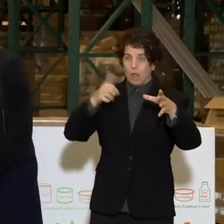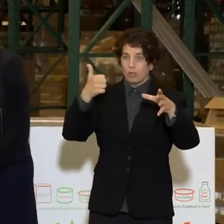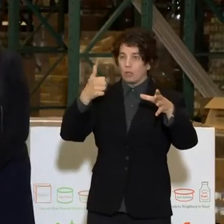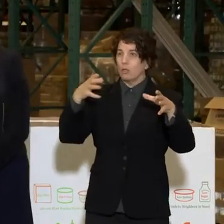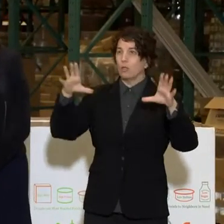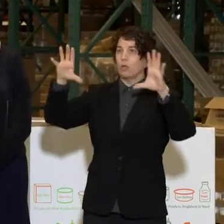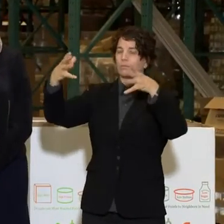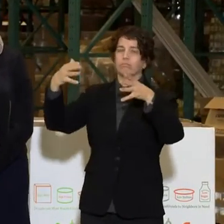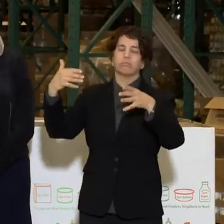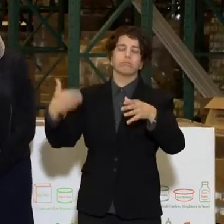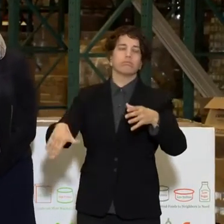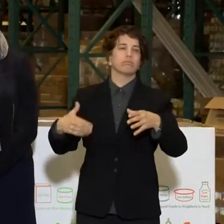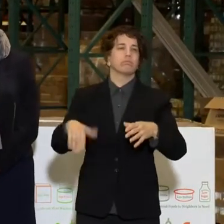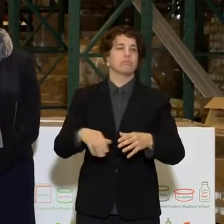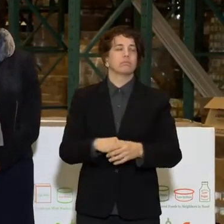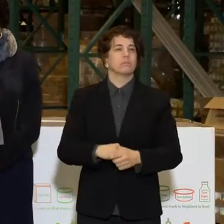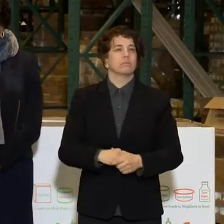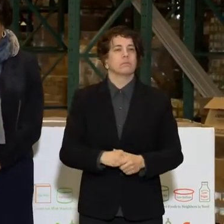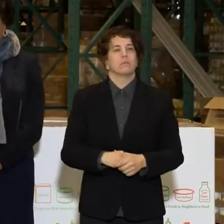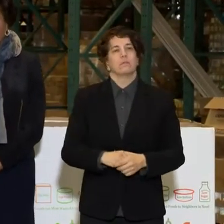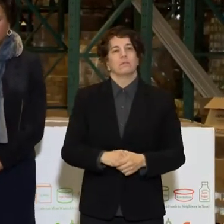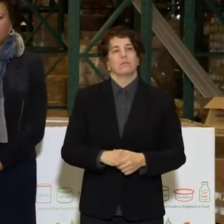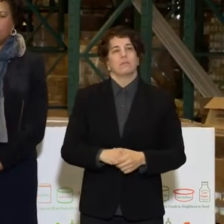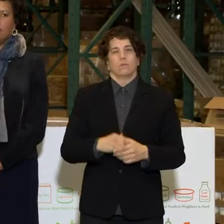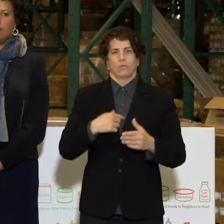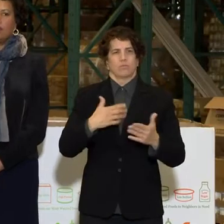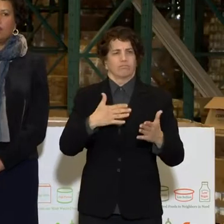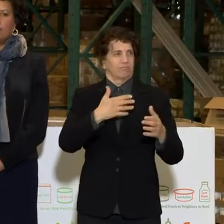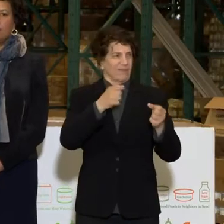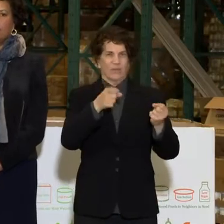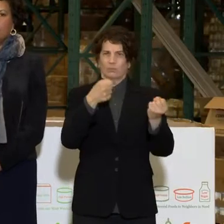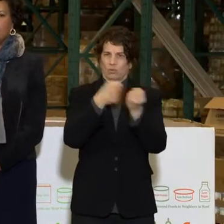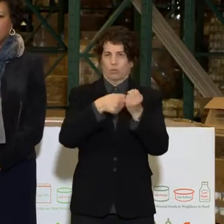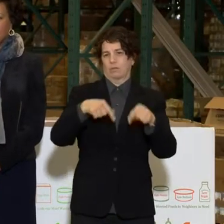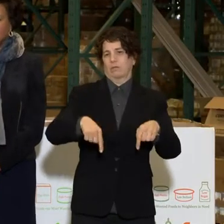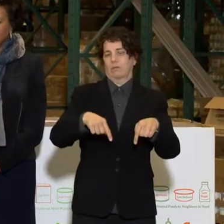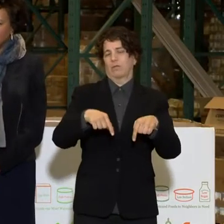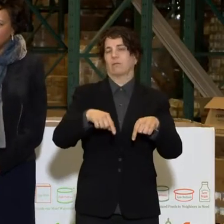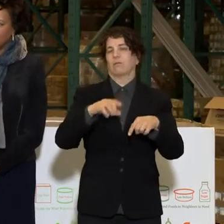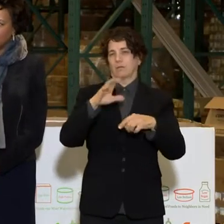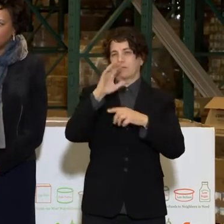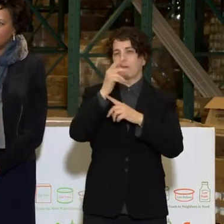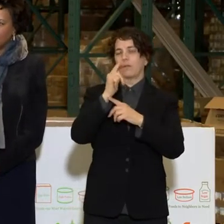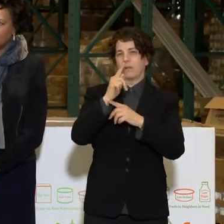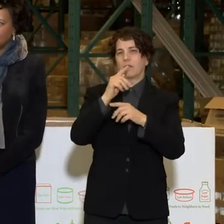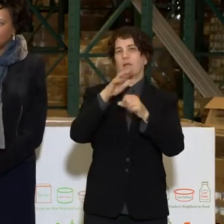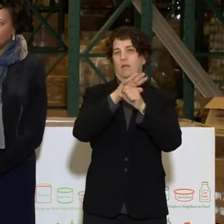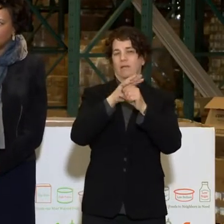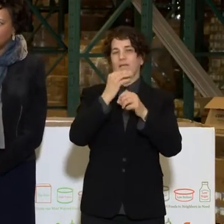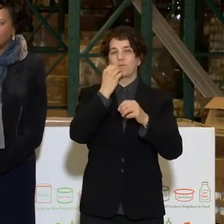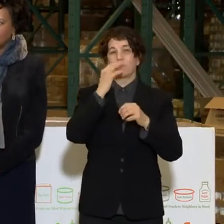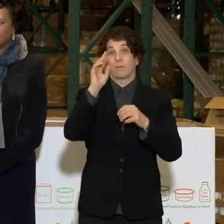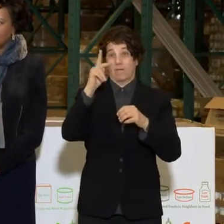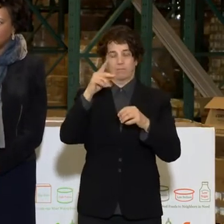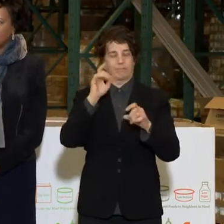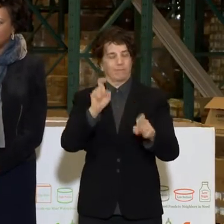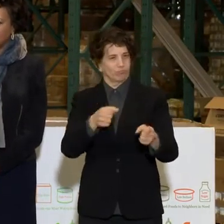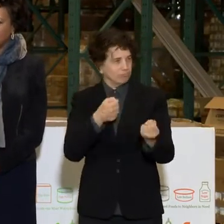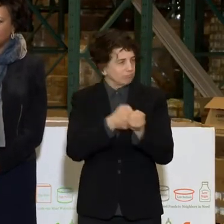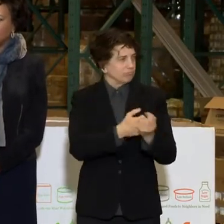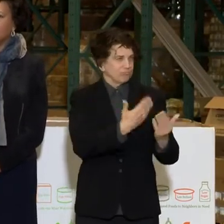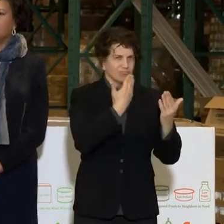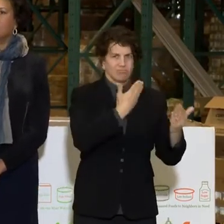Food Bank. I'm going to go tomorrow to where, again, another emergency